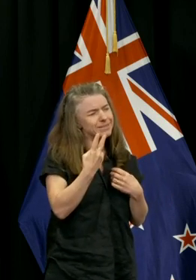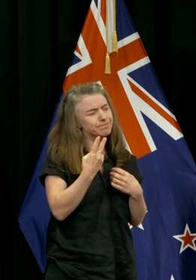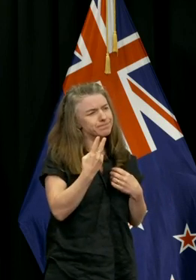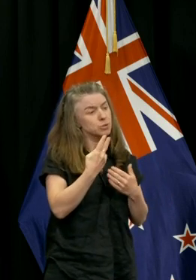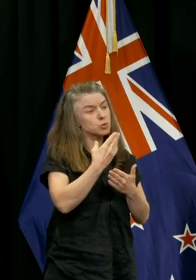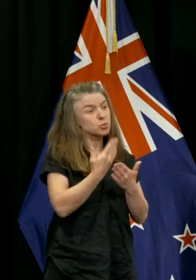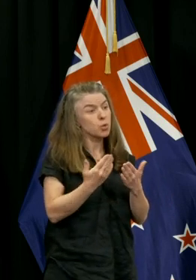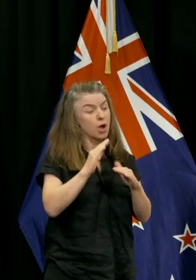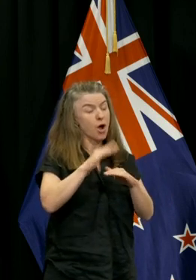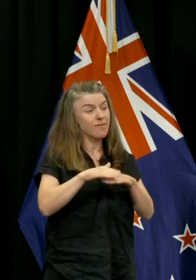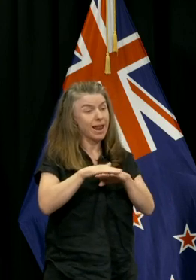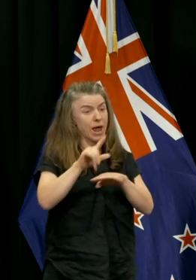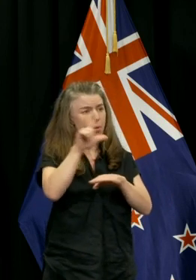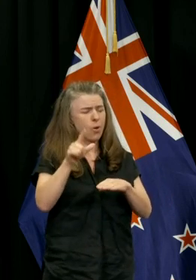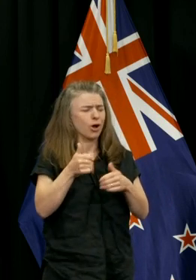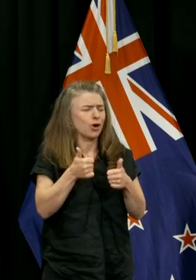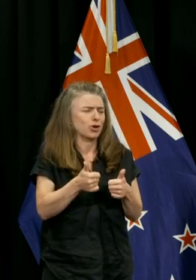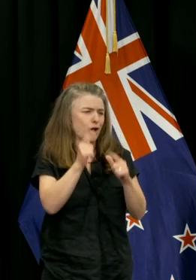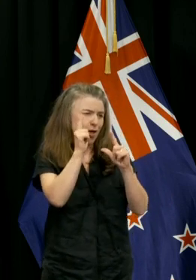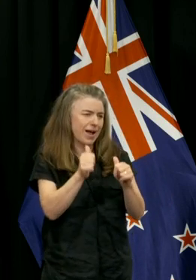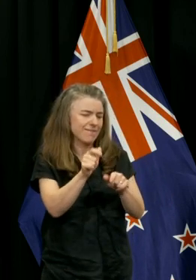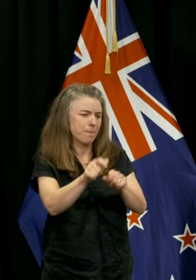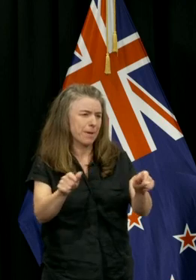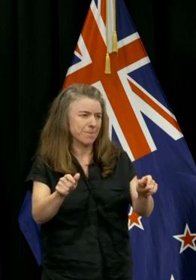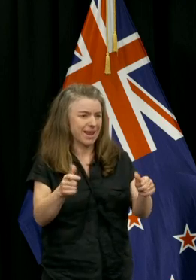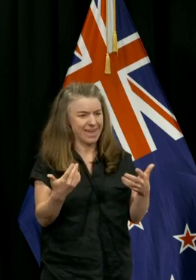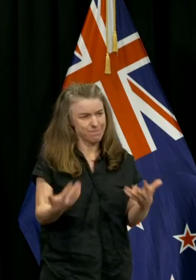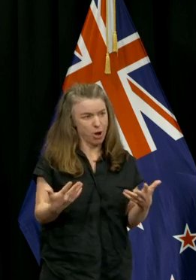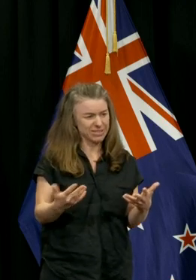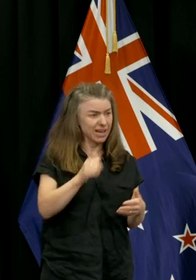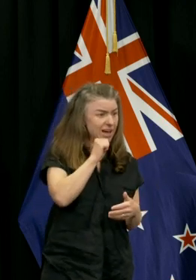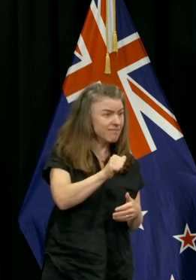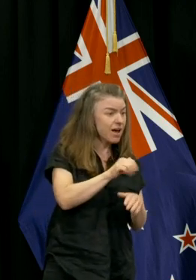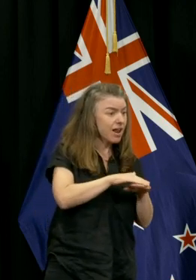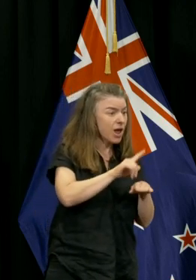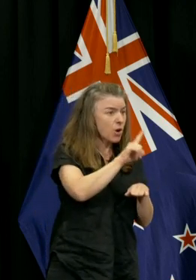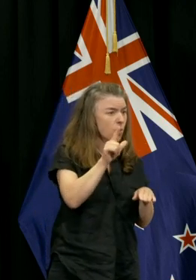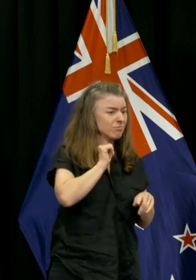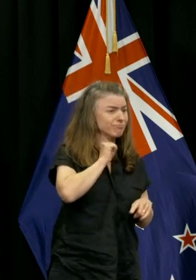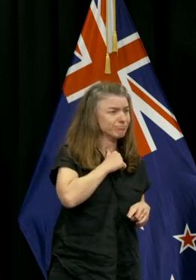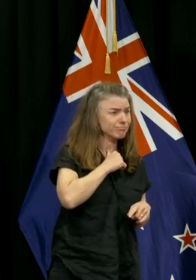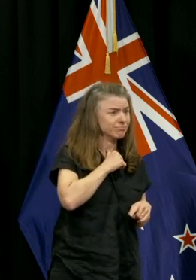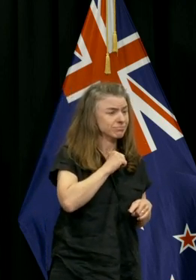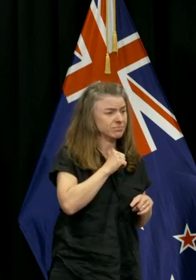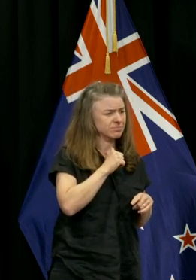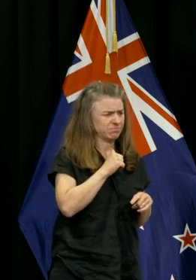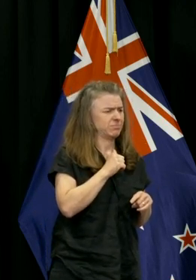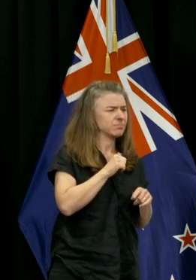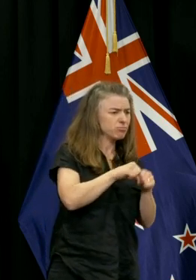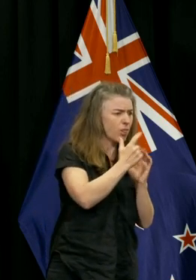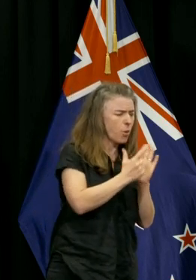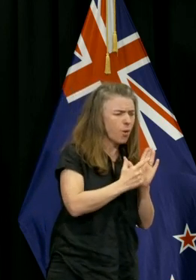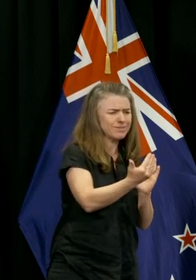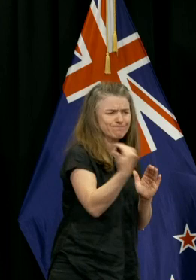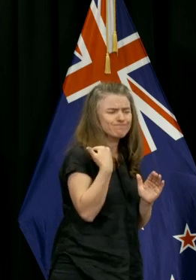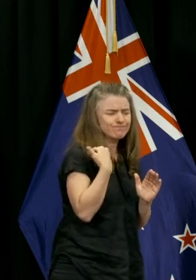who are taking extraordinary measures to look after their tenants at this time. When that is not the case and they're acting outside the law, I want to know about it.